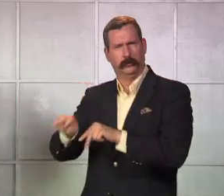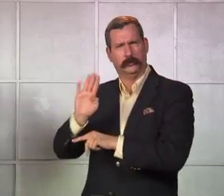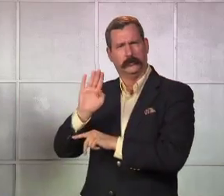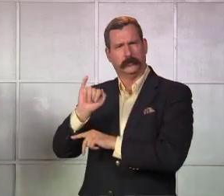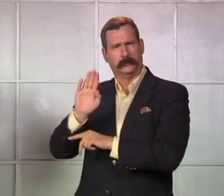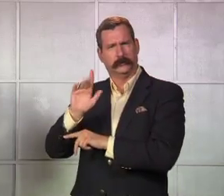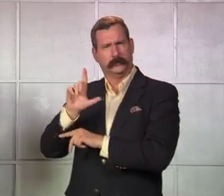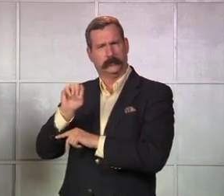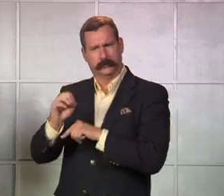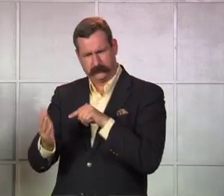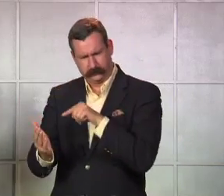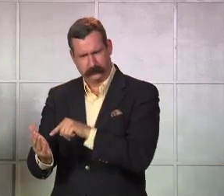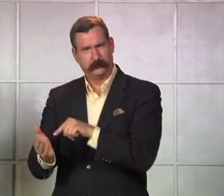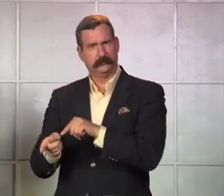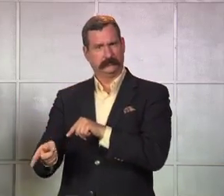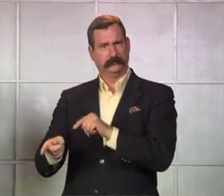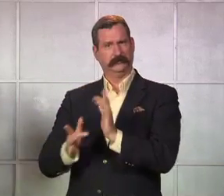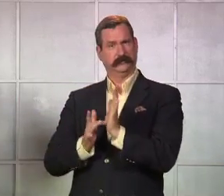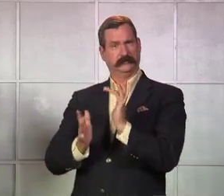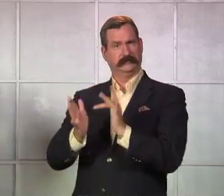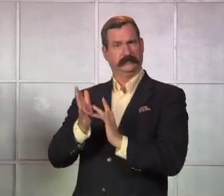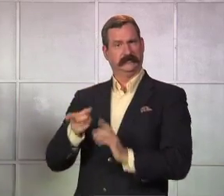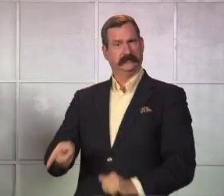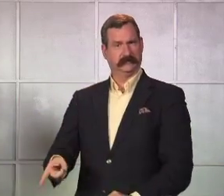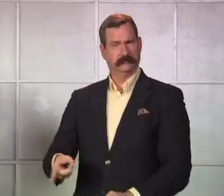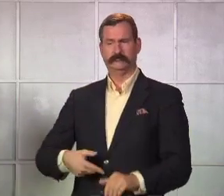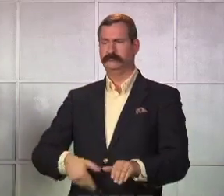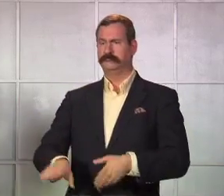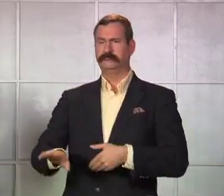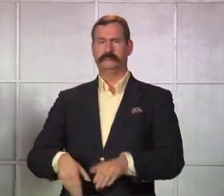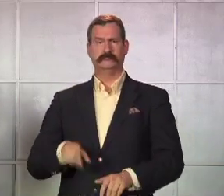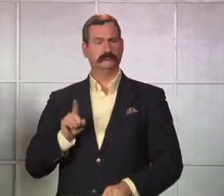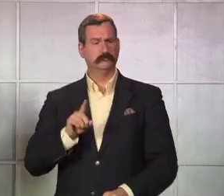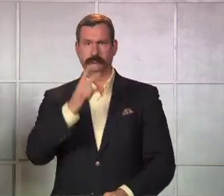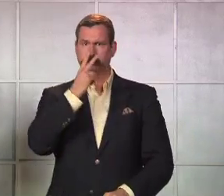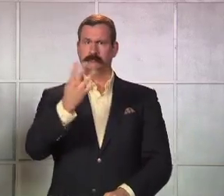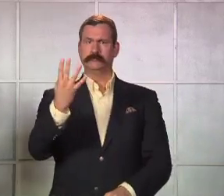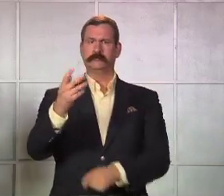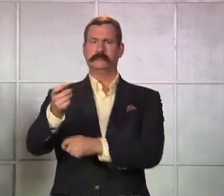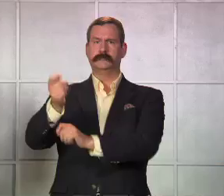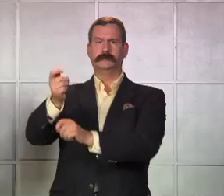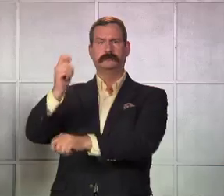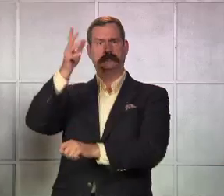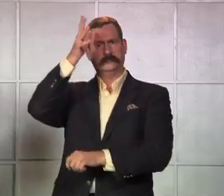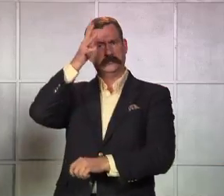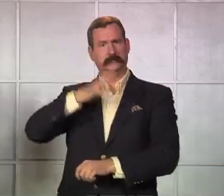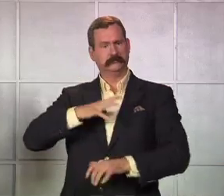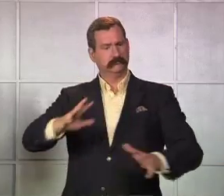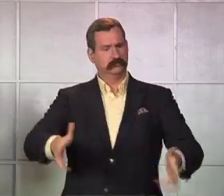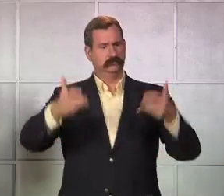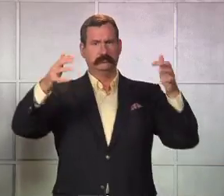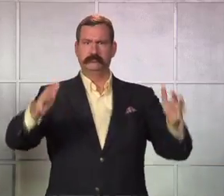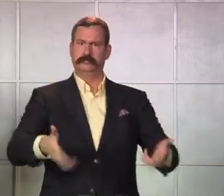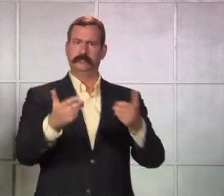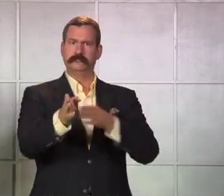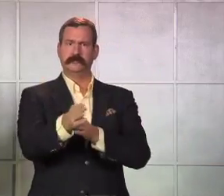for examples in the Bible, such as when Jesus was walking along and saw 4 fishermen casting their nets into the lake for